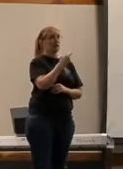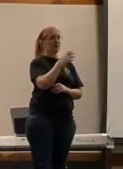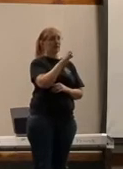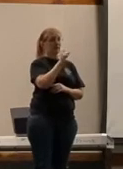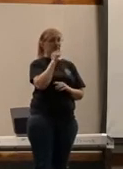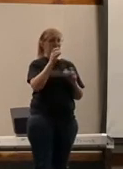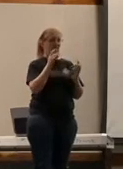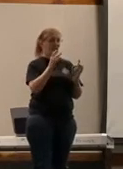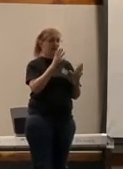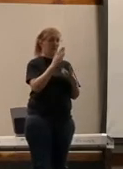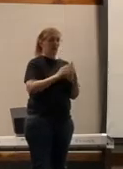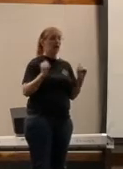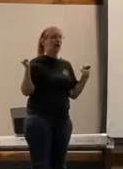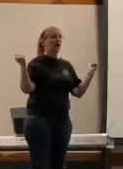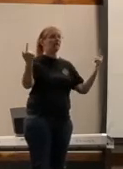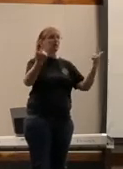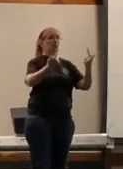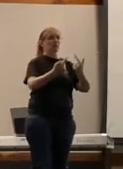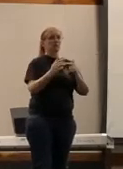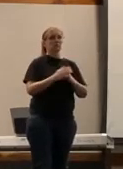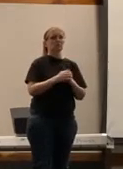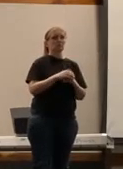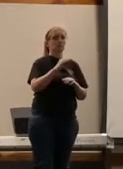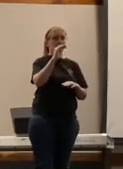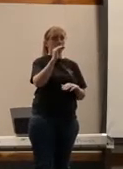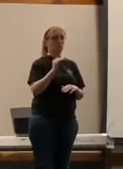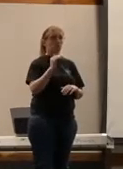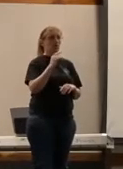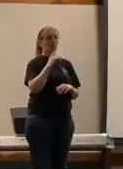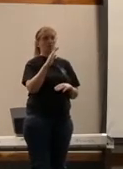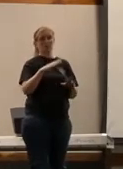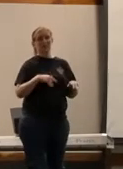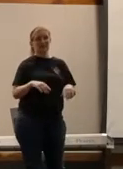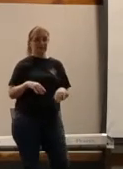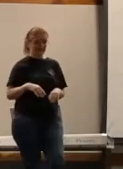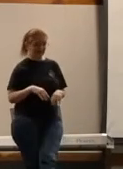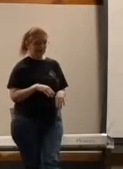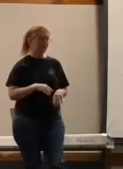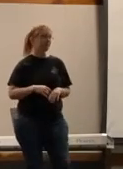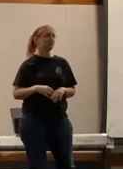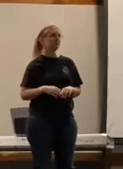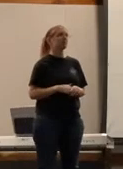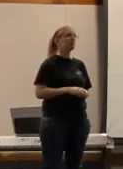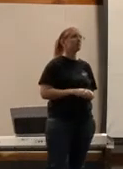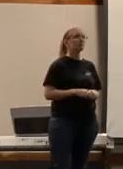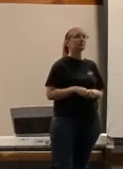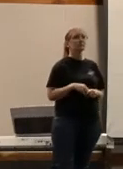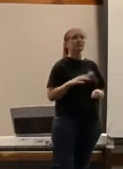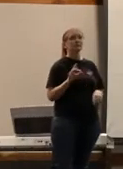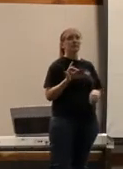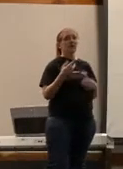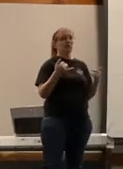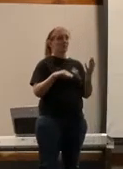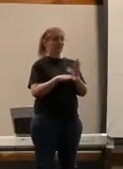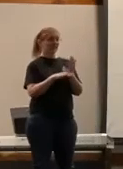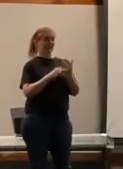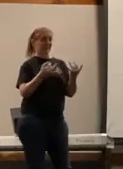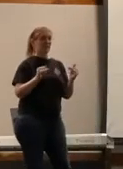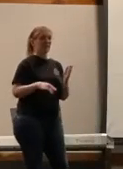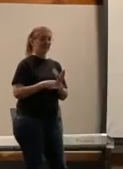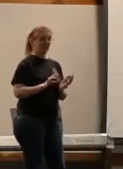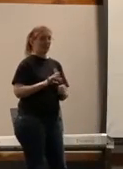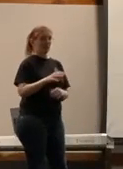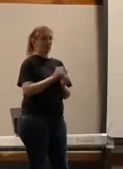Everybody. Zacchaeus was so small, I'm pretty sure when they walked by, they kind of kick him. Guys want to play soccer today? Let's play